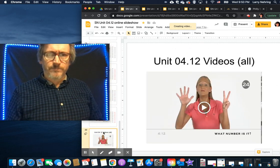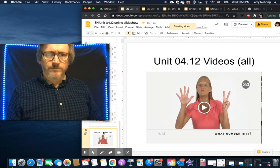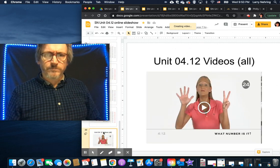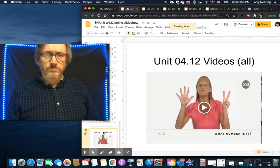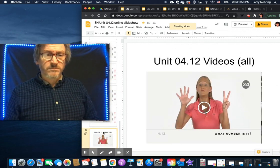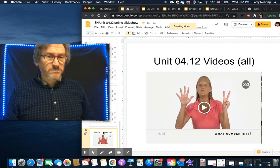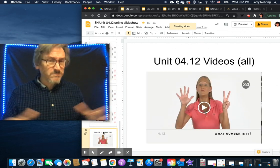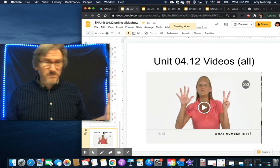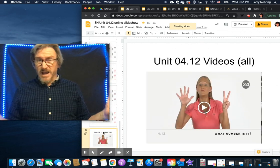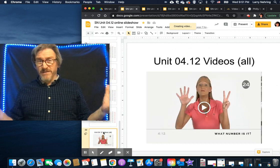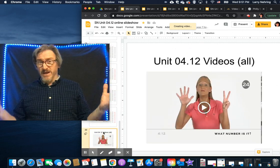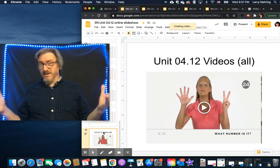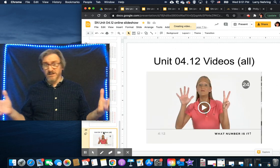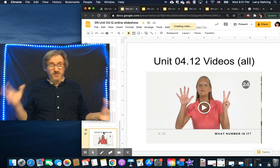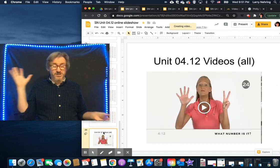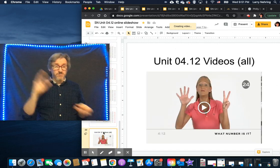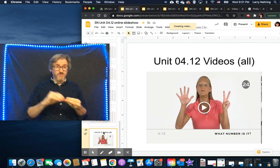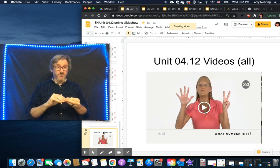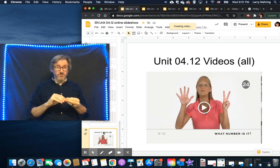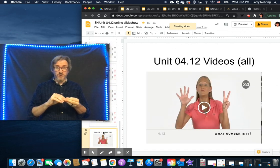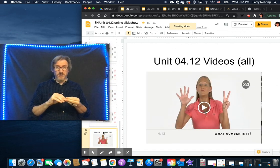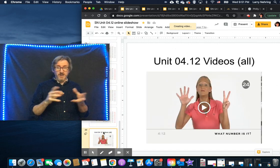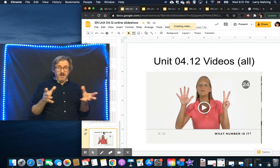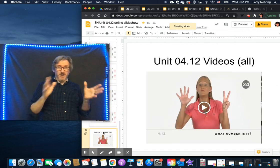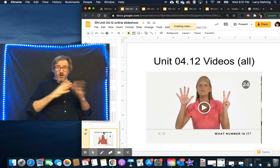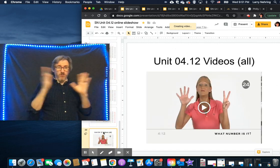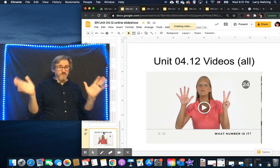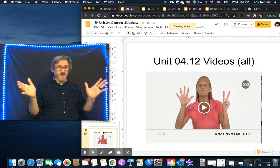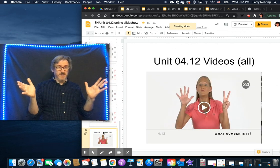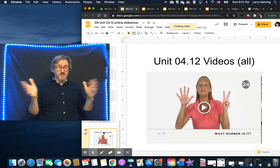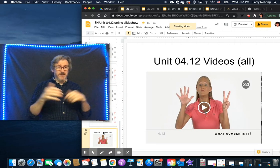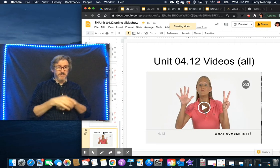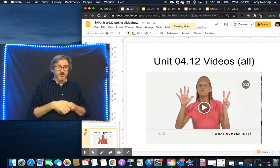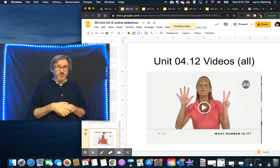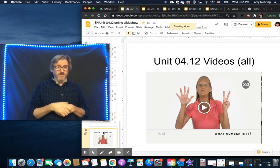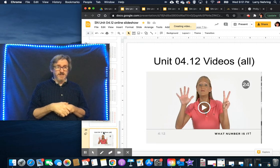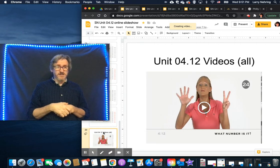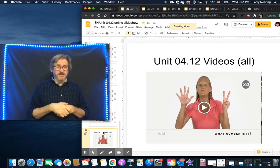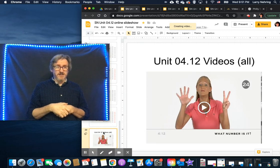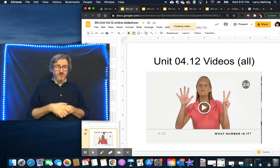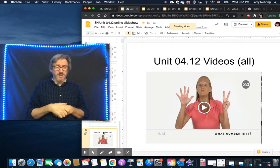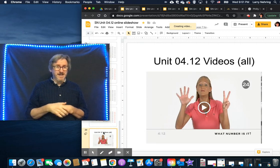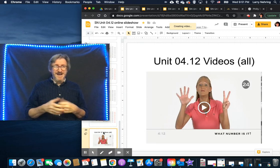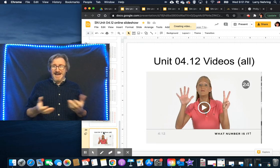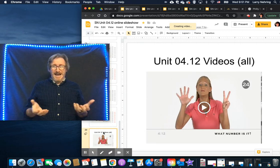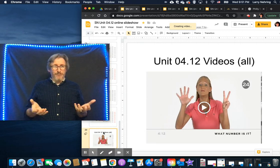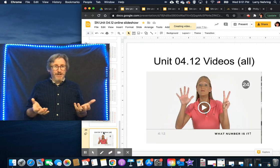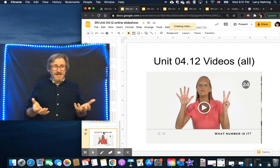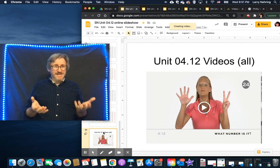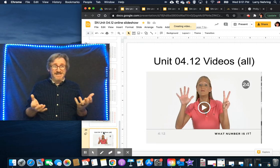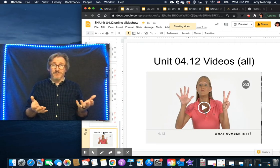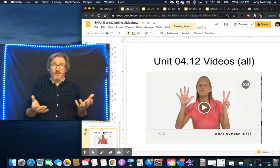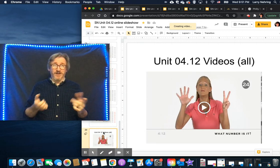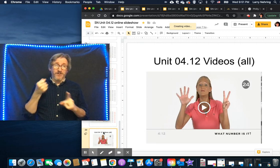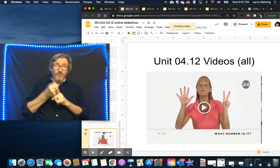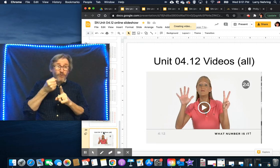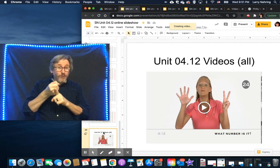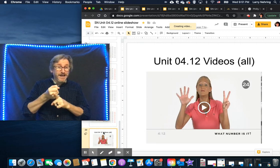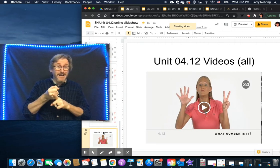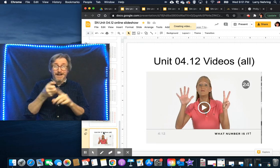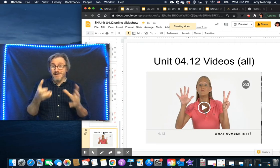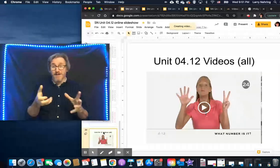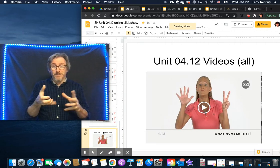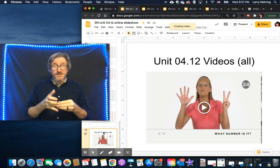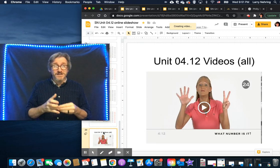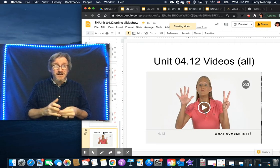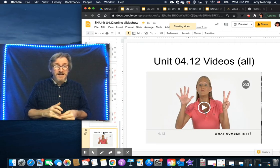one. And then just to review all of the videos that have been shown in this unit. It really is a simple thing. We've already